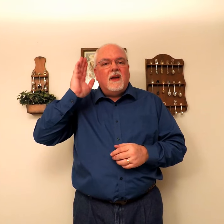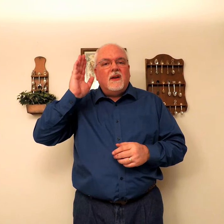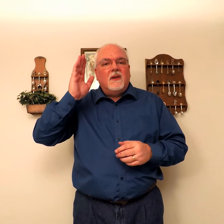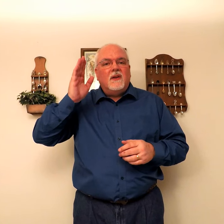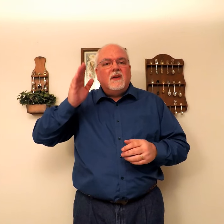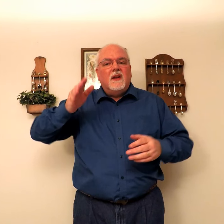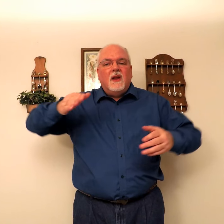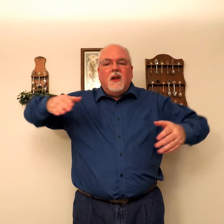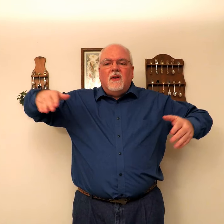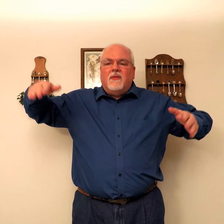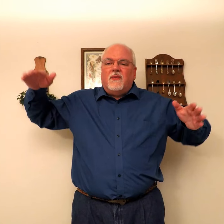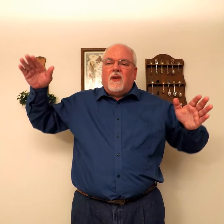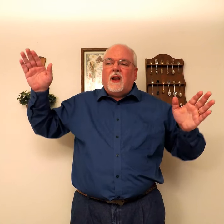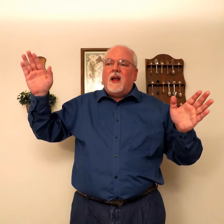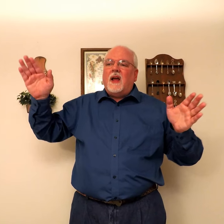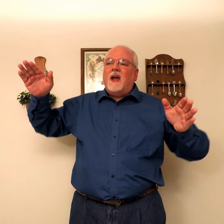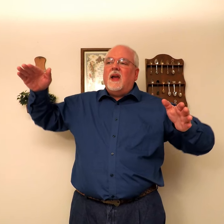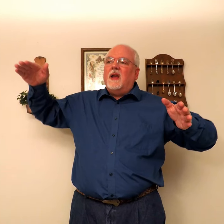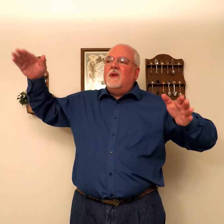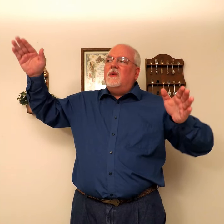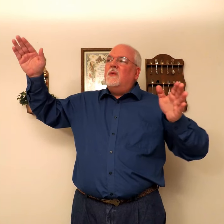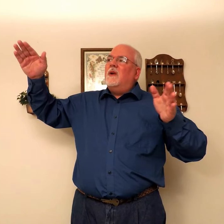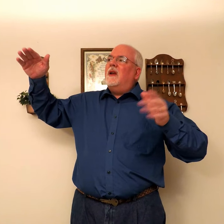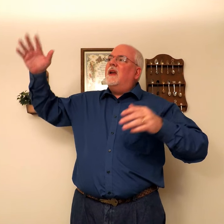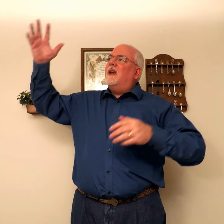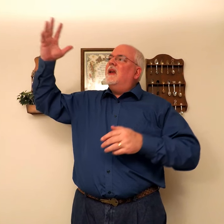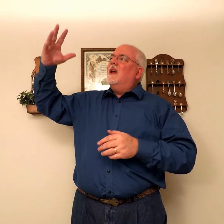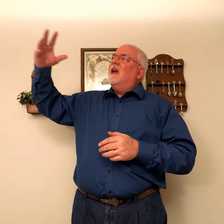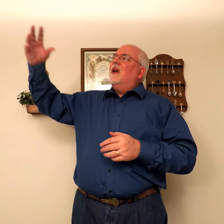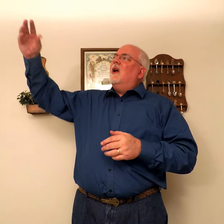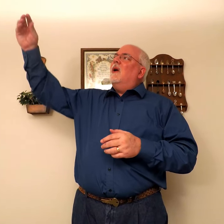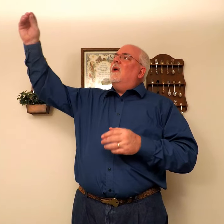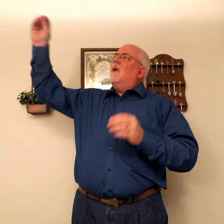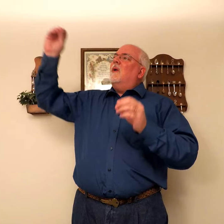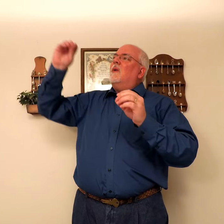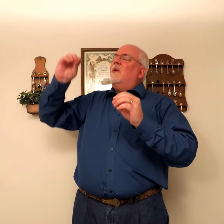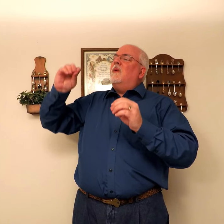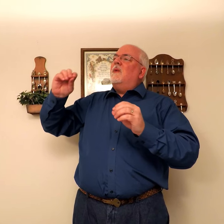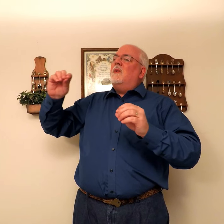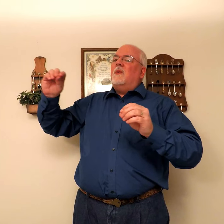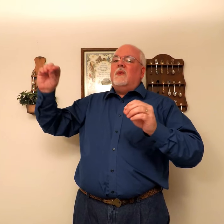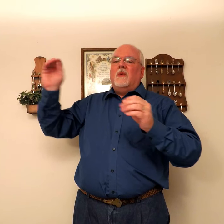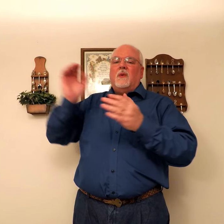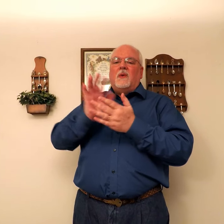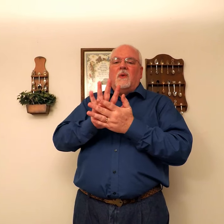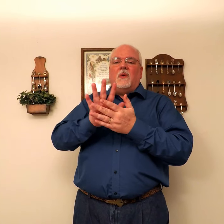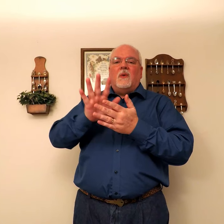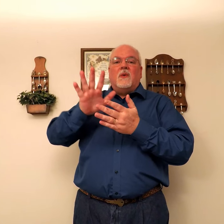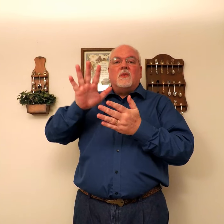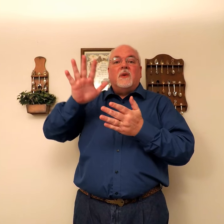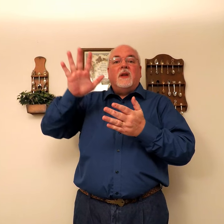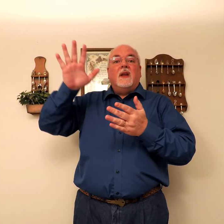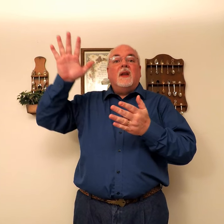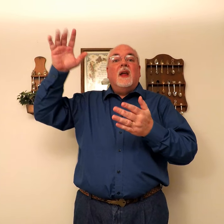I'll fly away. Oh, glory.